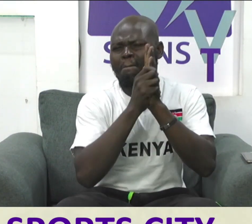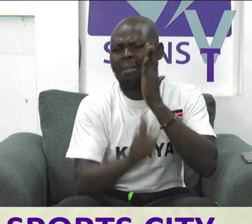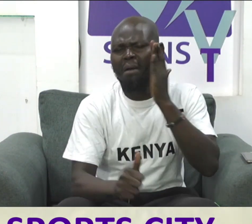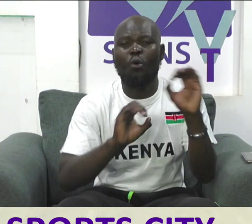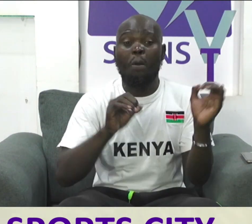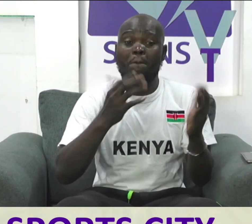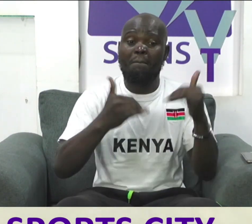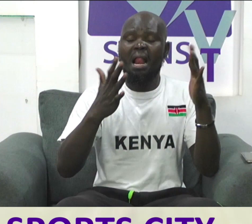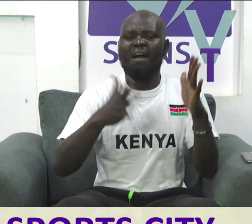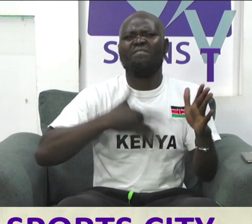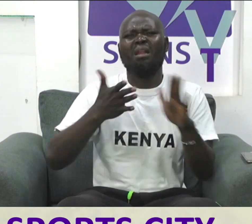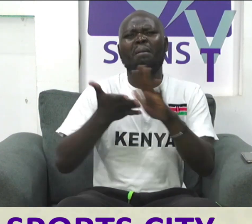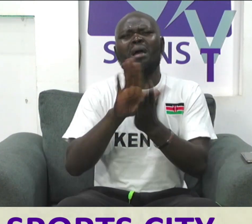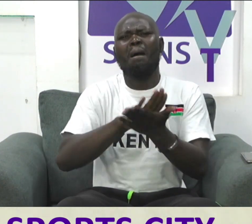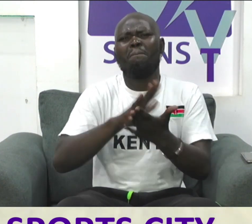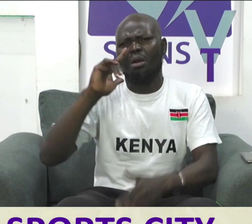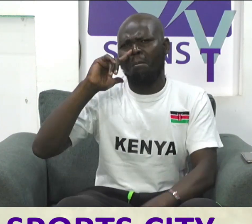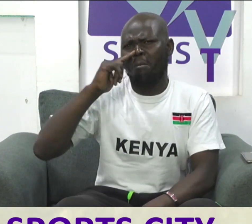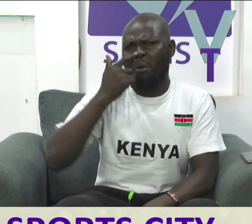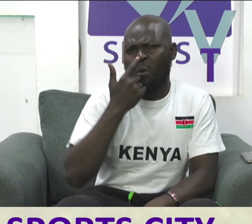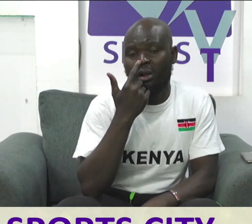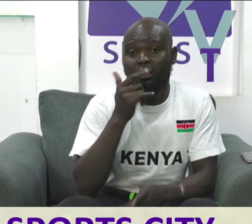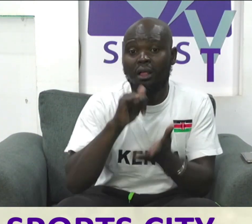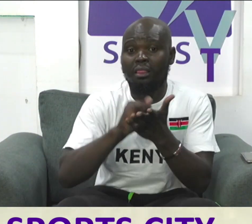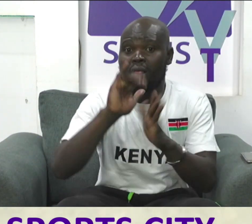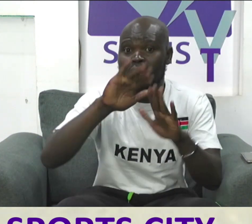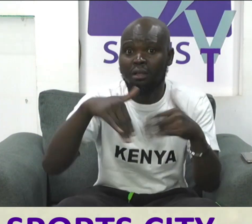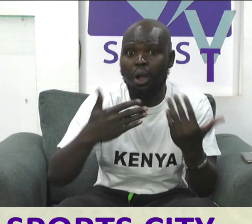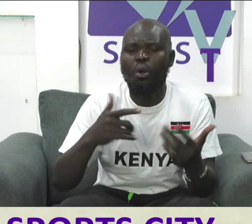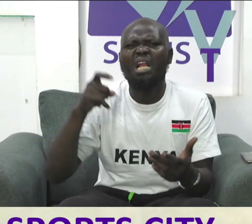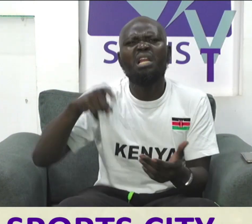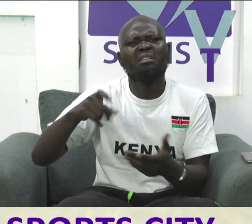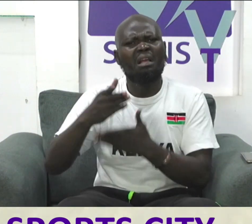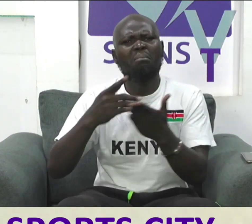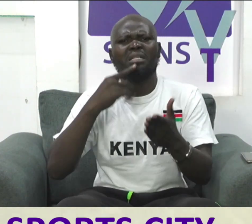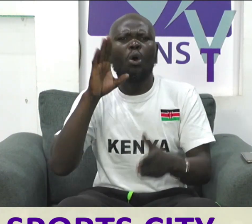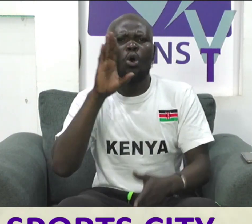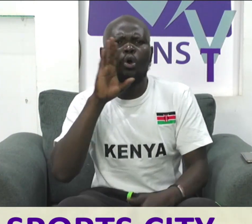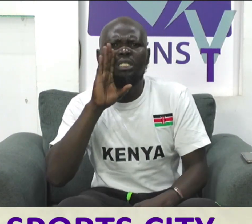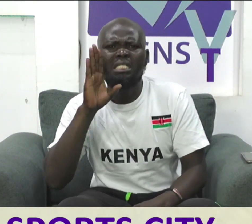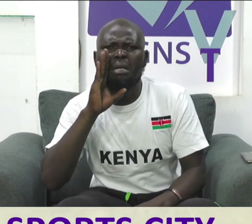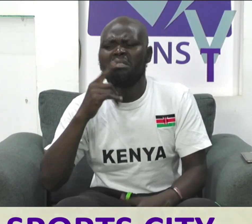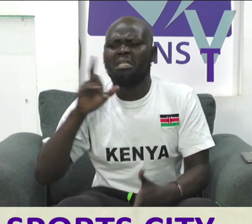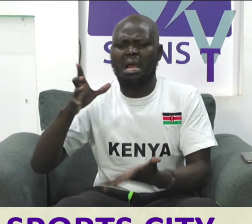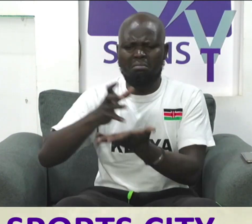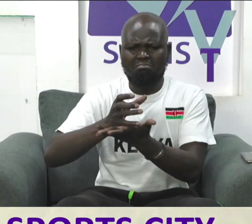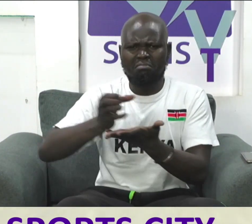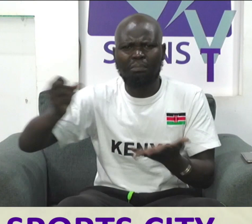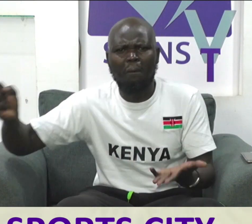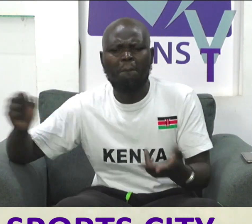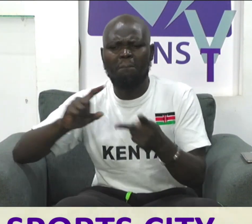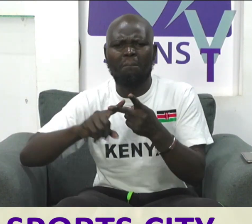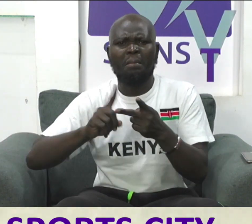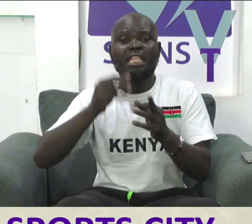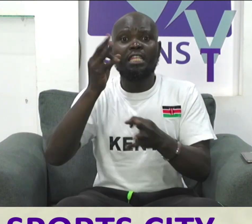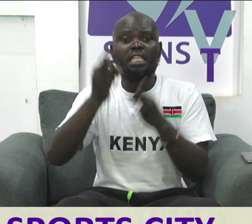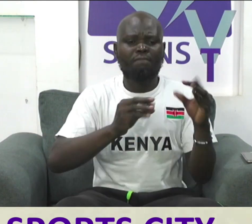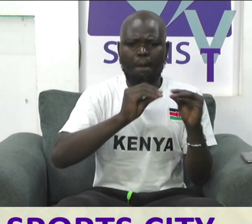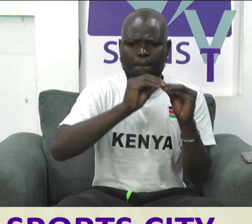is not skilled in the training, and sometimes the training is boring. So those are just some